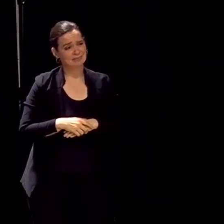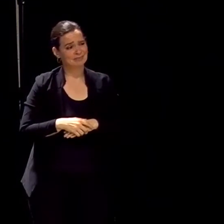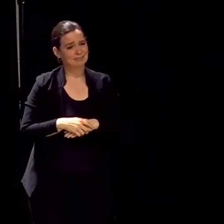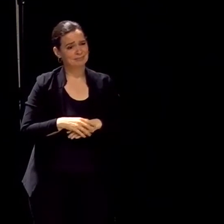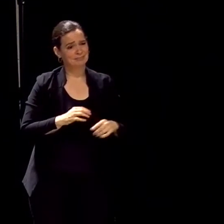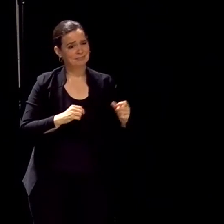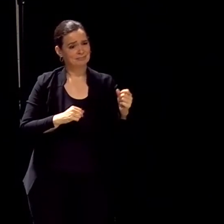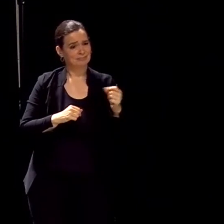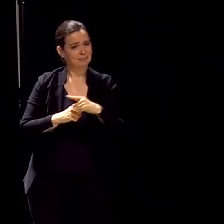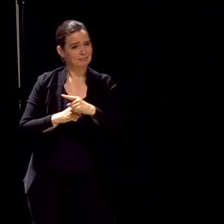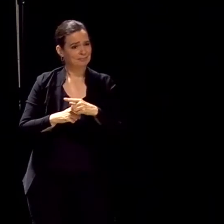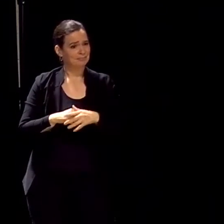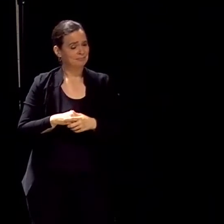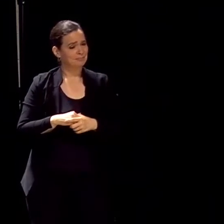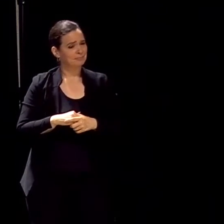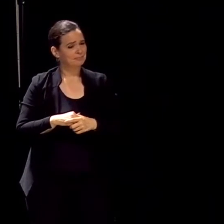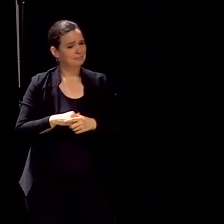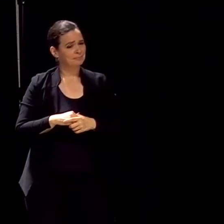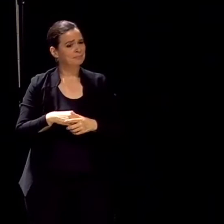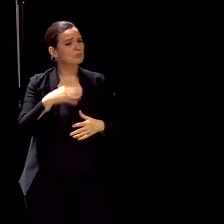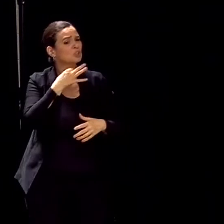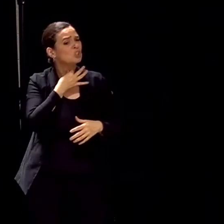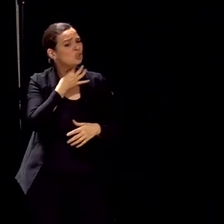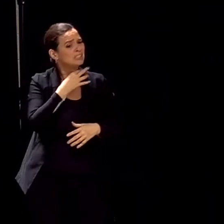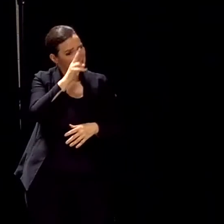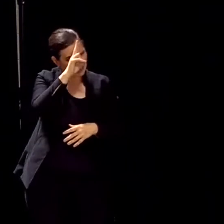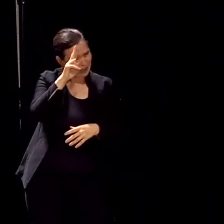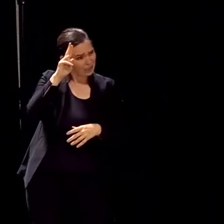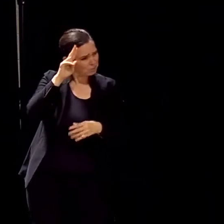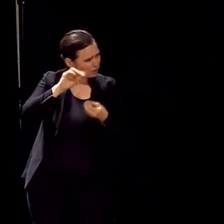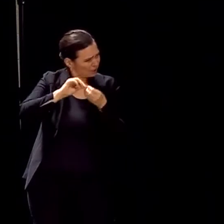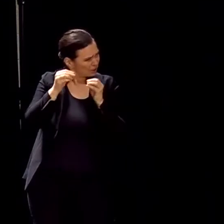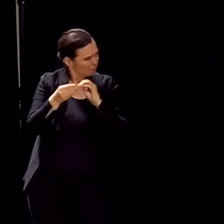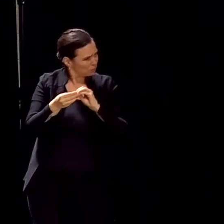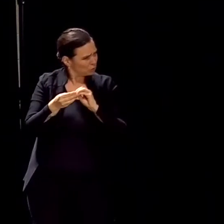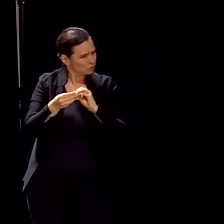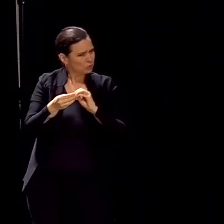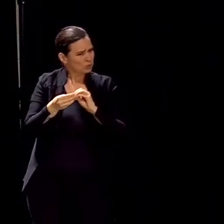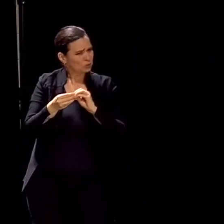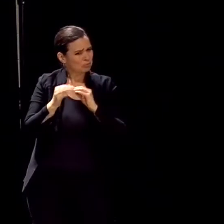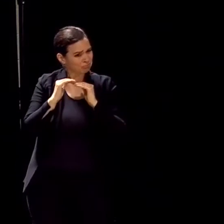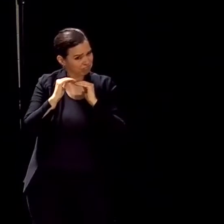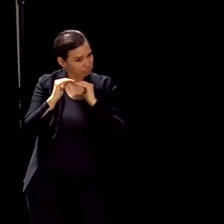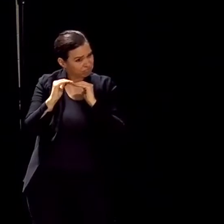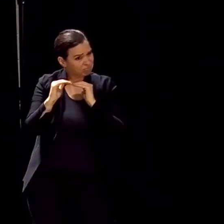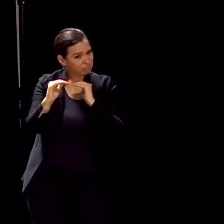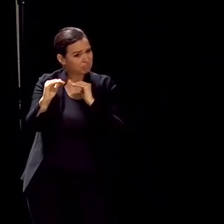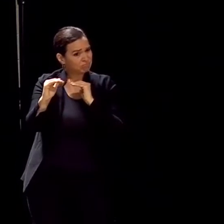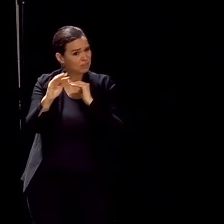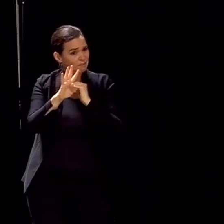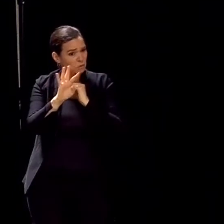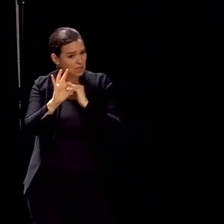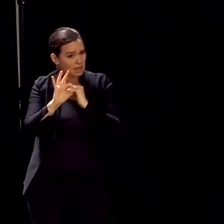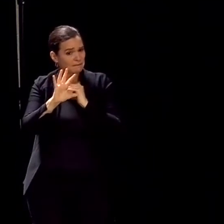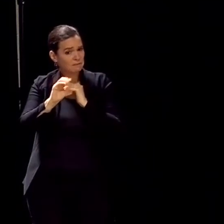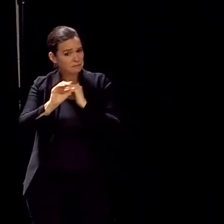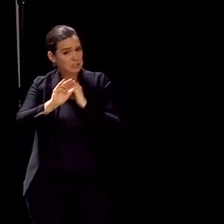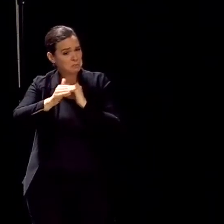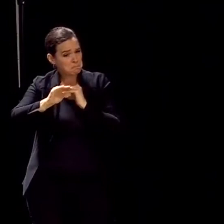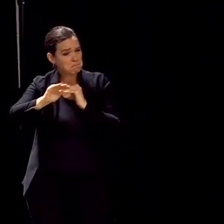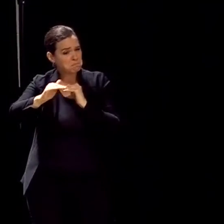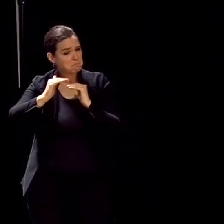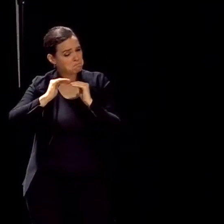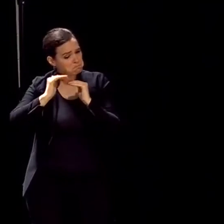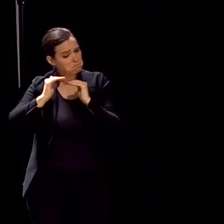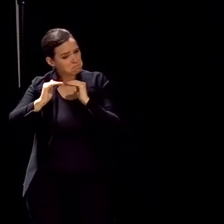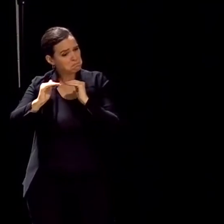Tim? Well, just the hospital numbers seem to have kind of hit a plateau also around 4950.